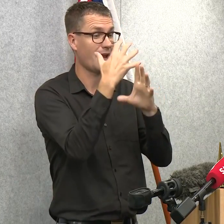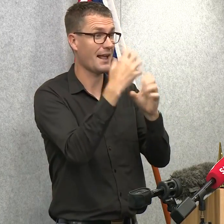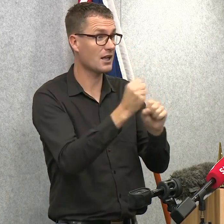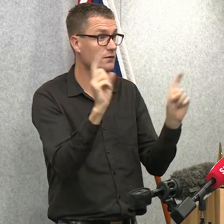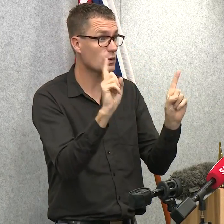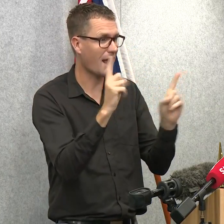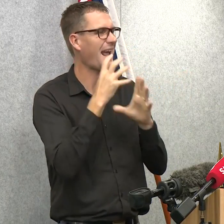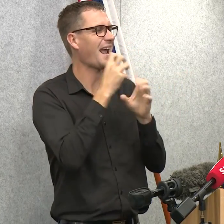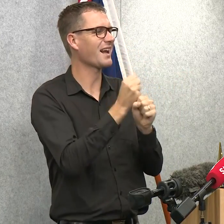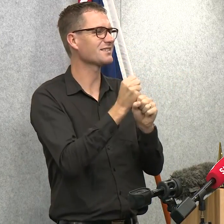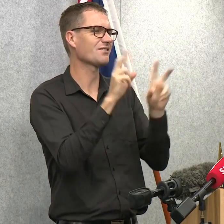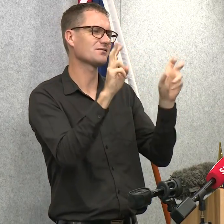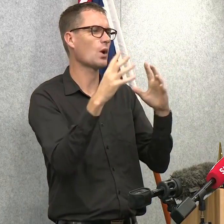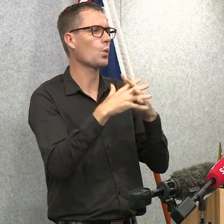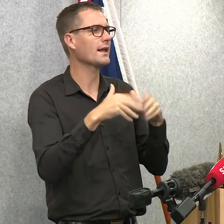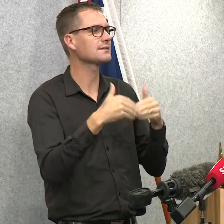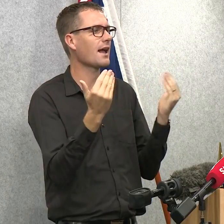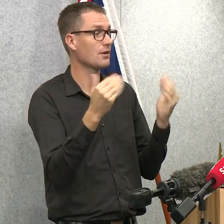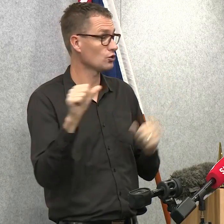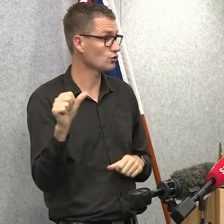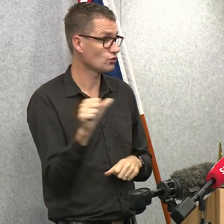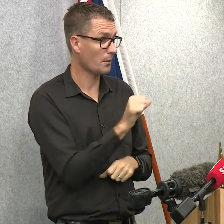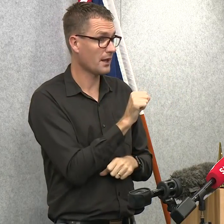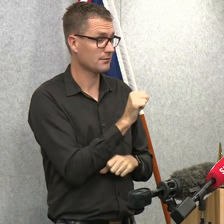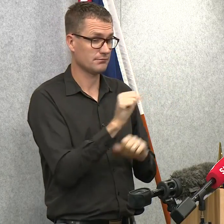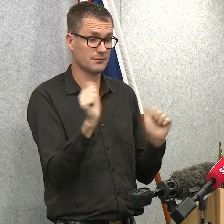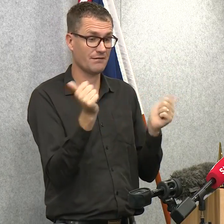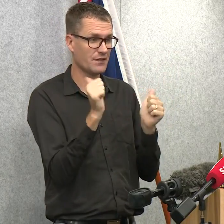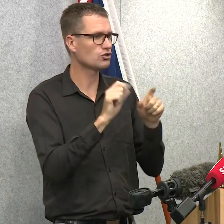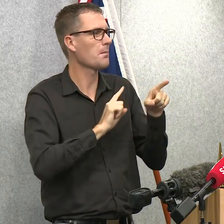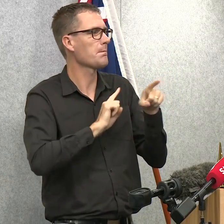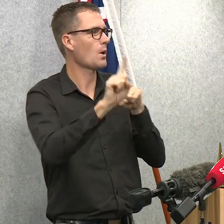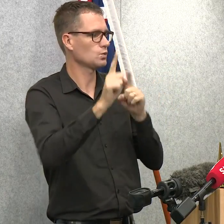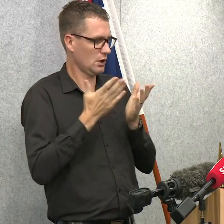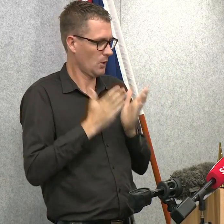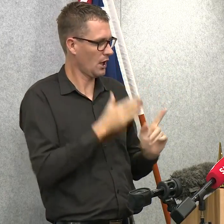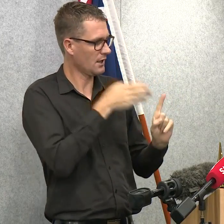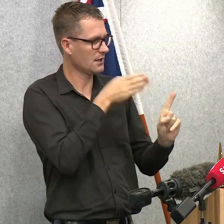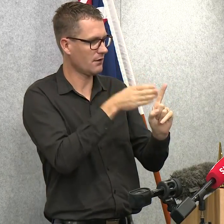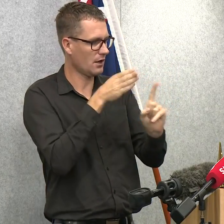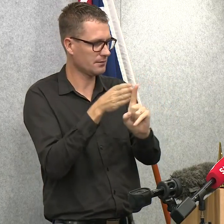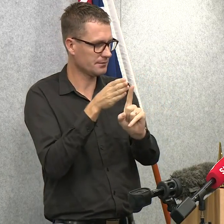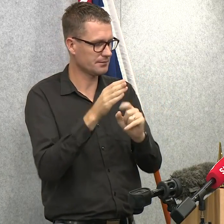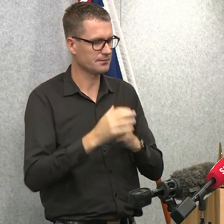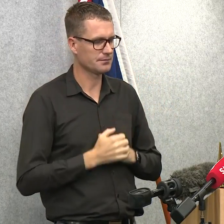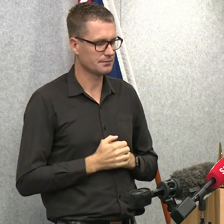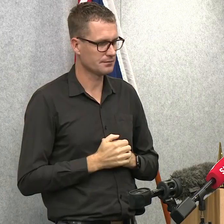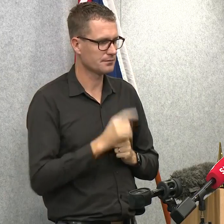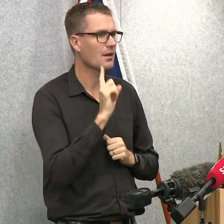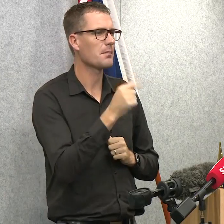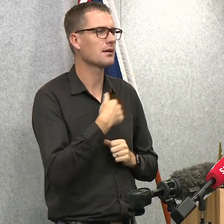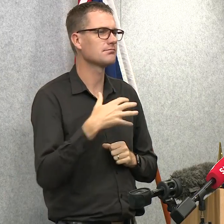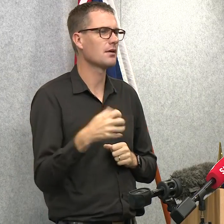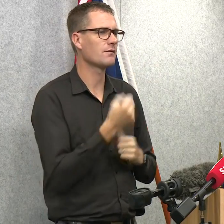Wednesday, we should have completed the majority of those identifications. But I have to